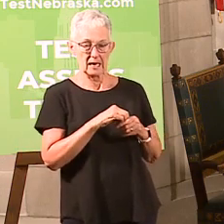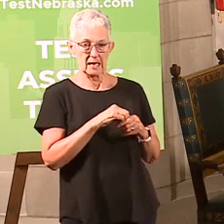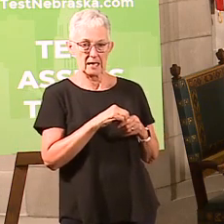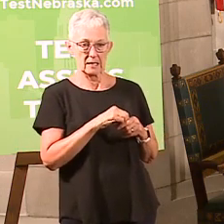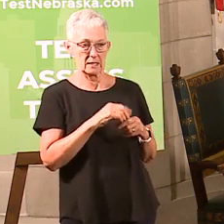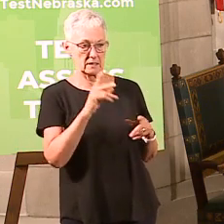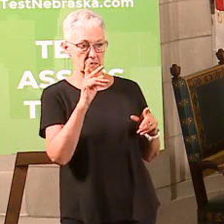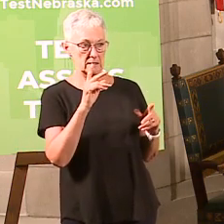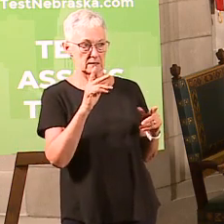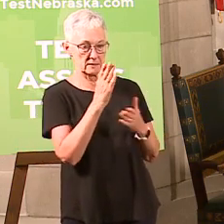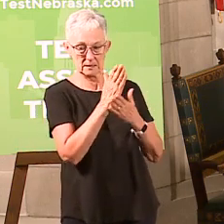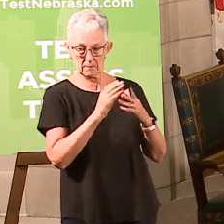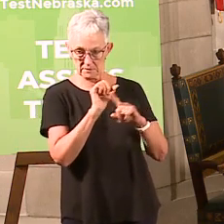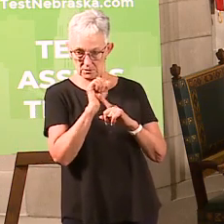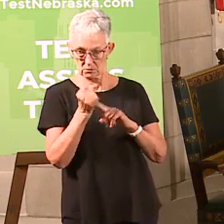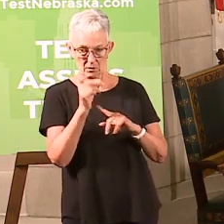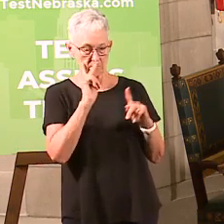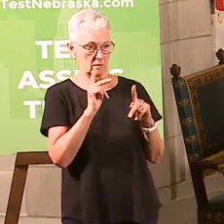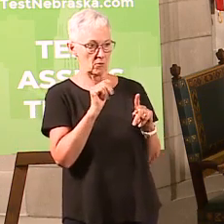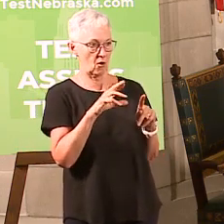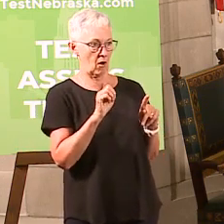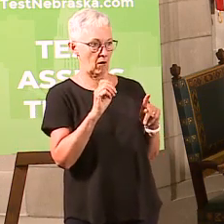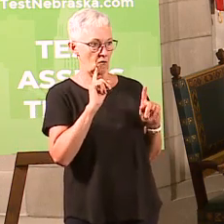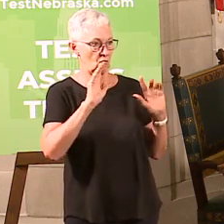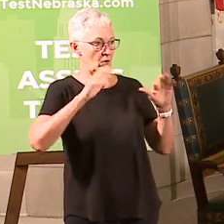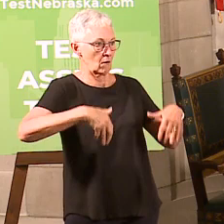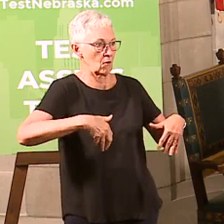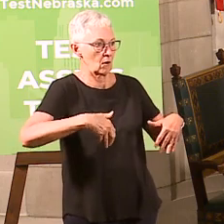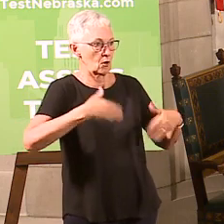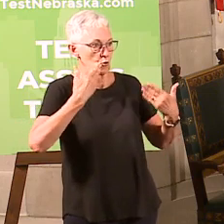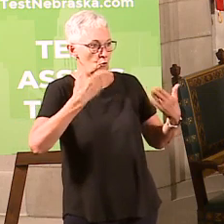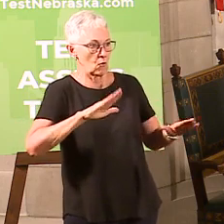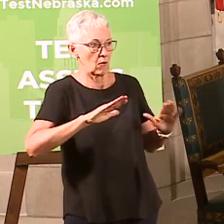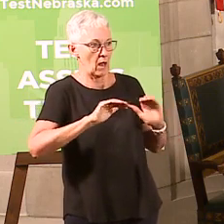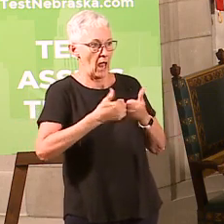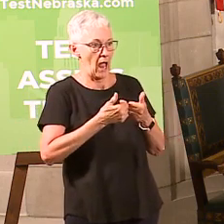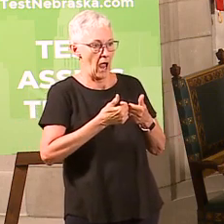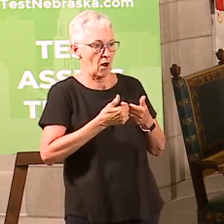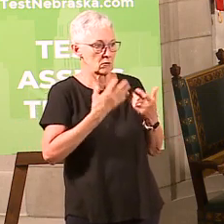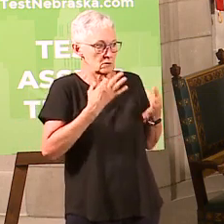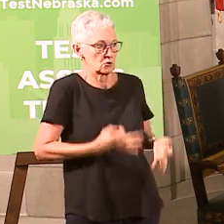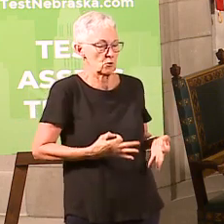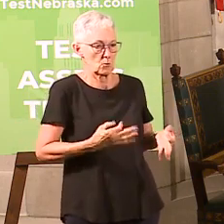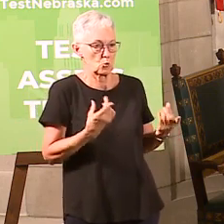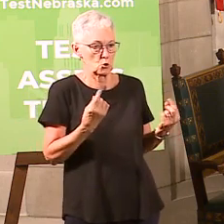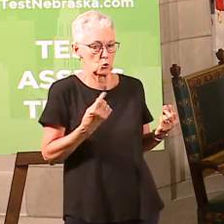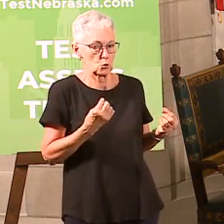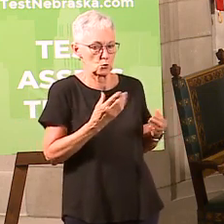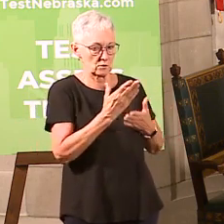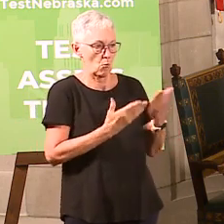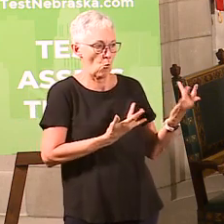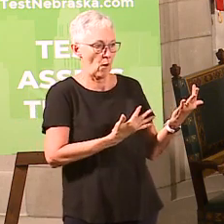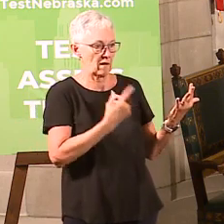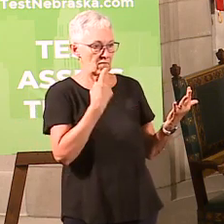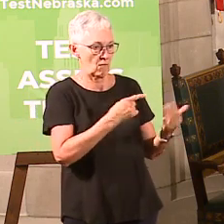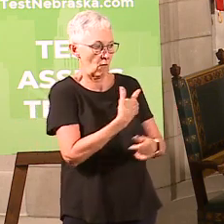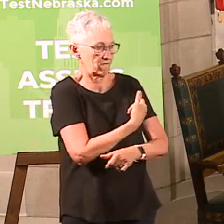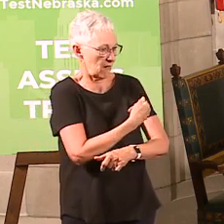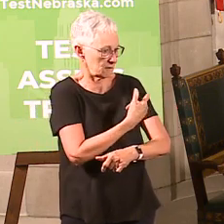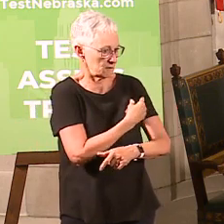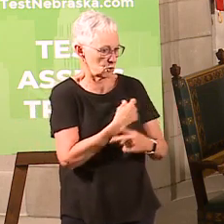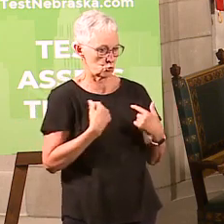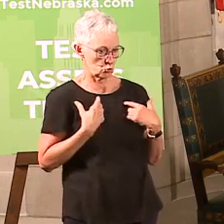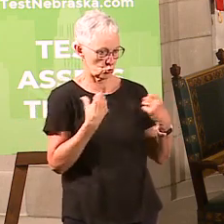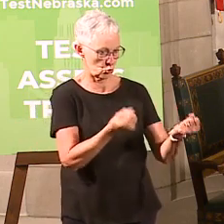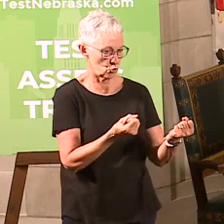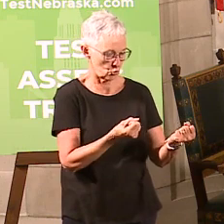decision right now, waiting for a perfect answer for what might come, maybe a cure. There are those that are just trying